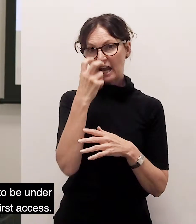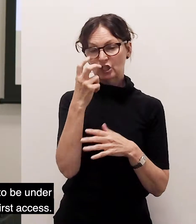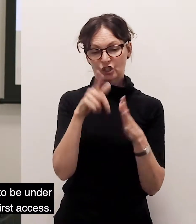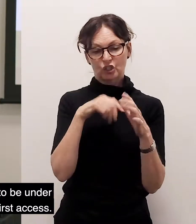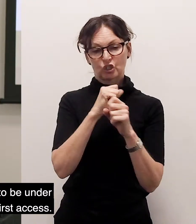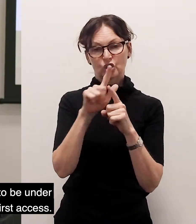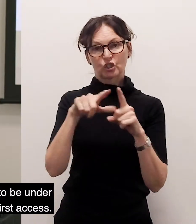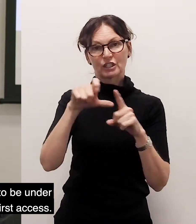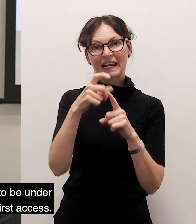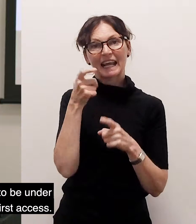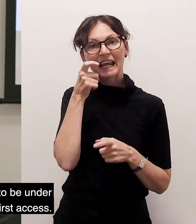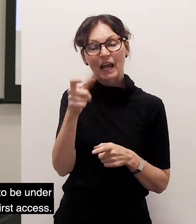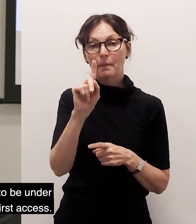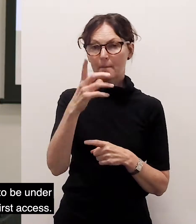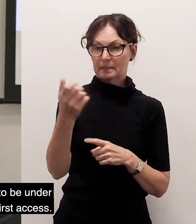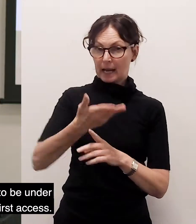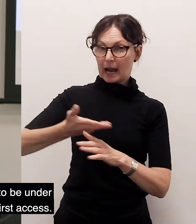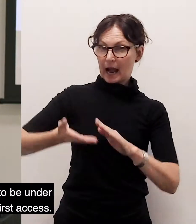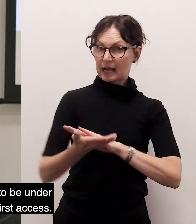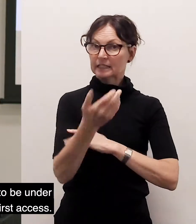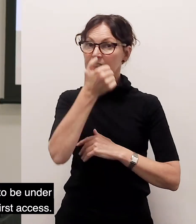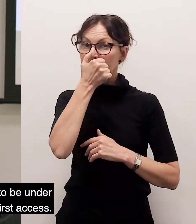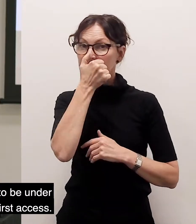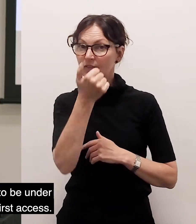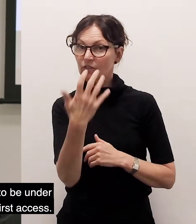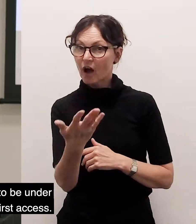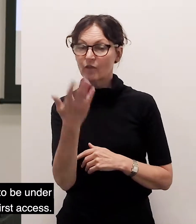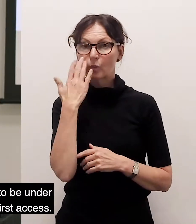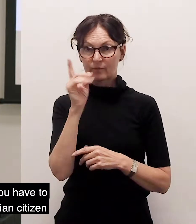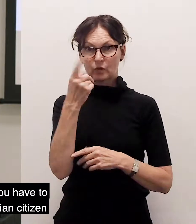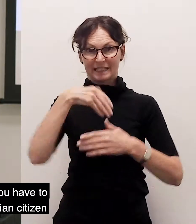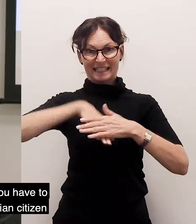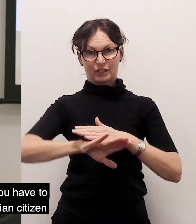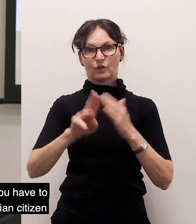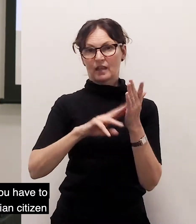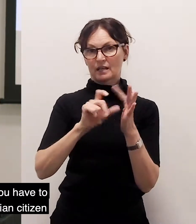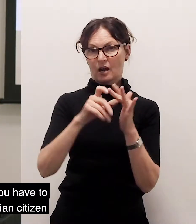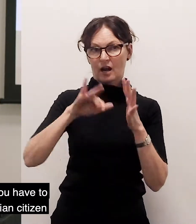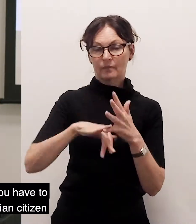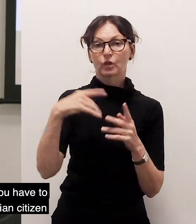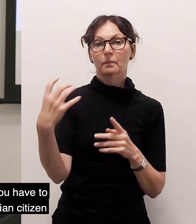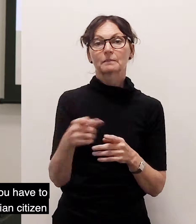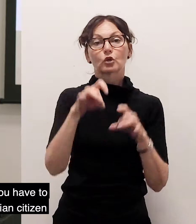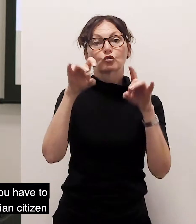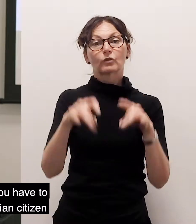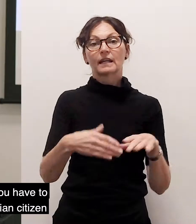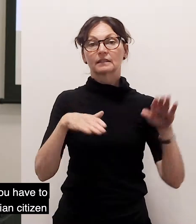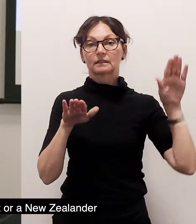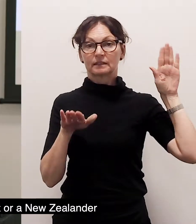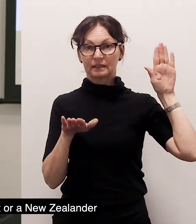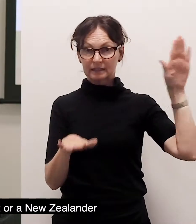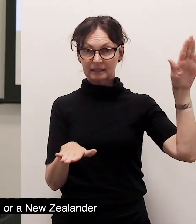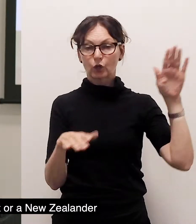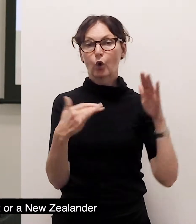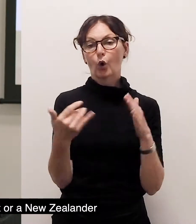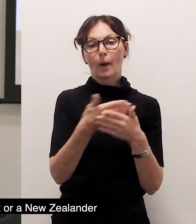matter. But you have to be under 65 when you first access. And thirdly, you have to be an Australian citizen